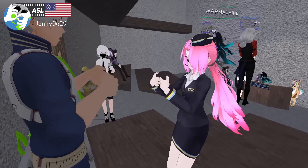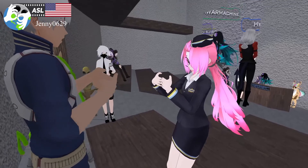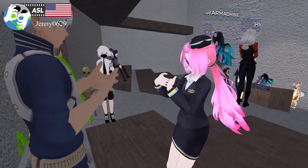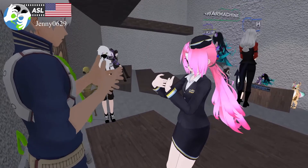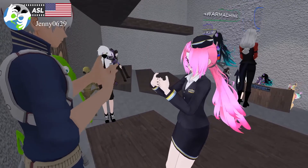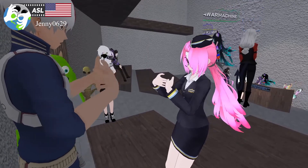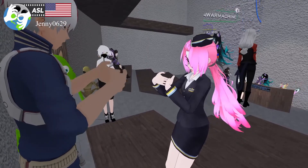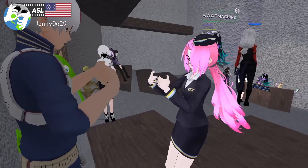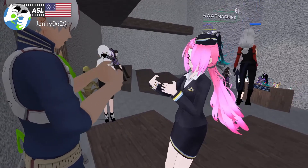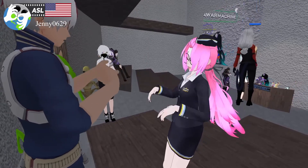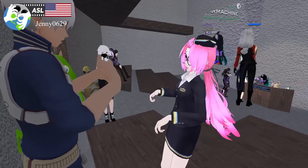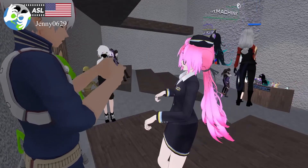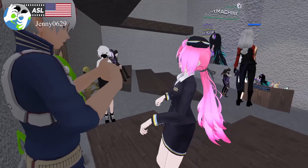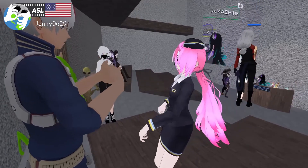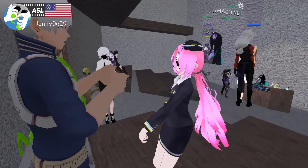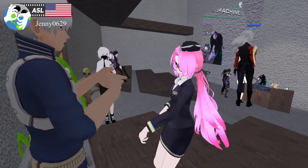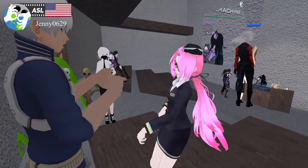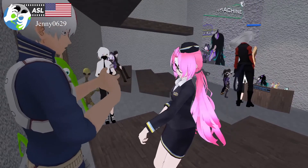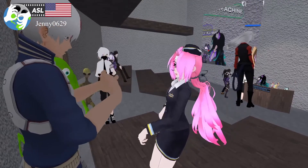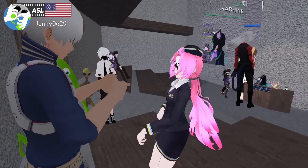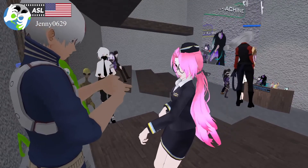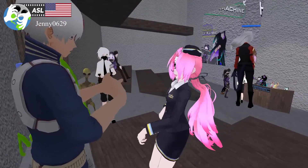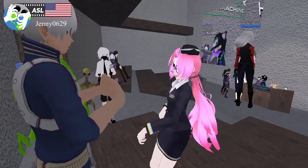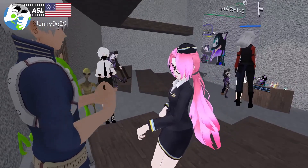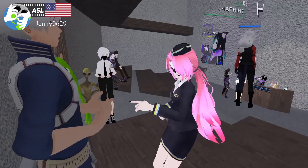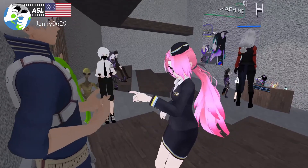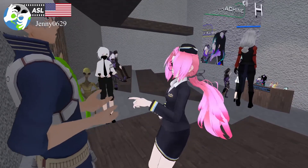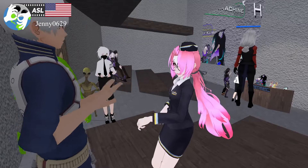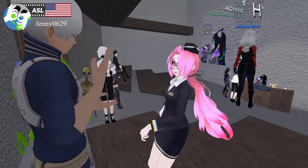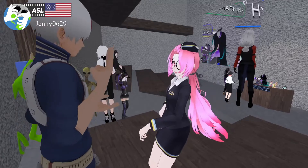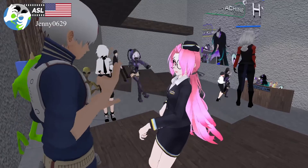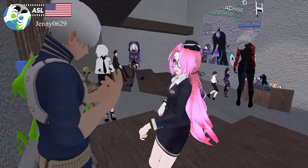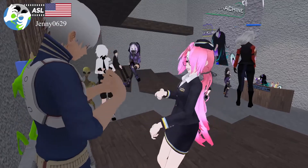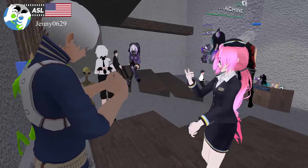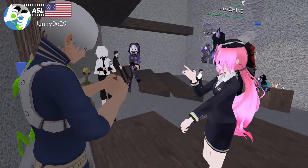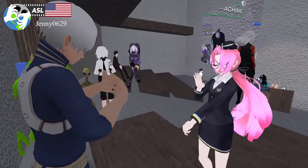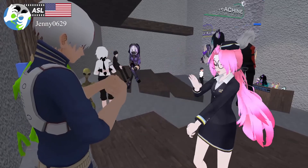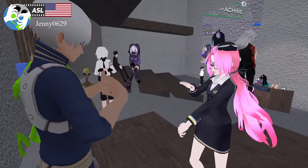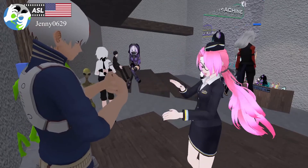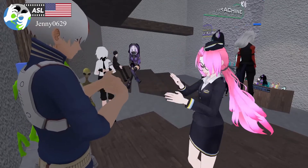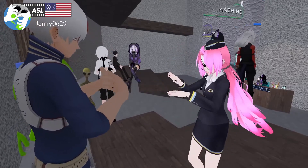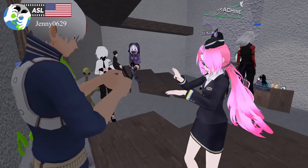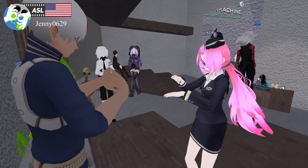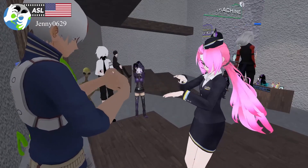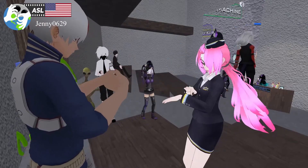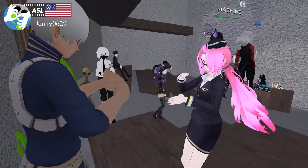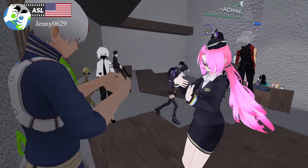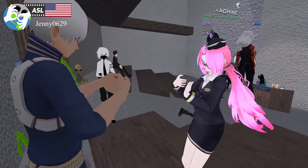of the machine. Yeah, all no, I working remember this one in together. real life. Okay, this one is the ones I'm really bad at remembering. You're fine. Yeah, so if I were you, I'd say like sewing and